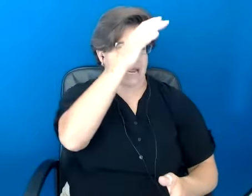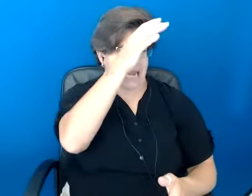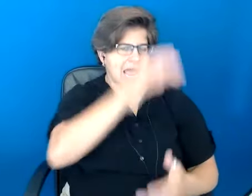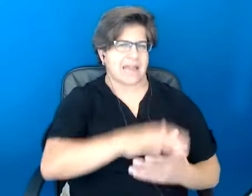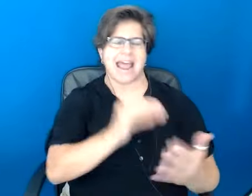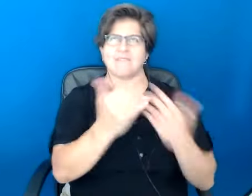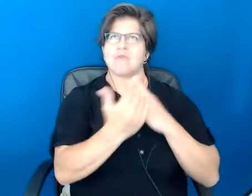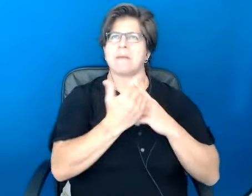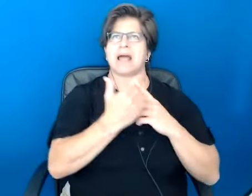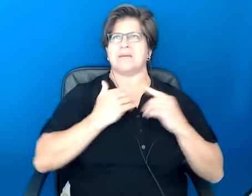amazing.